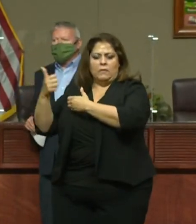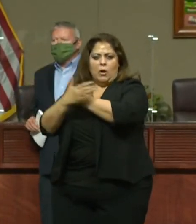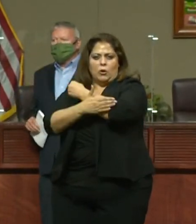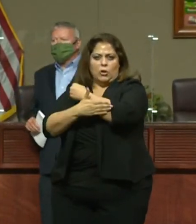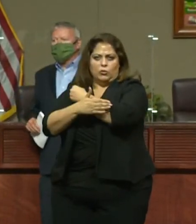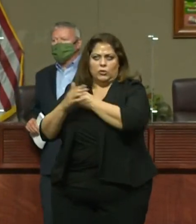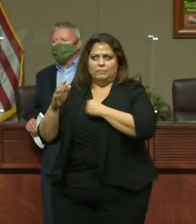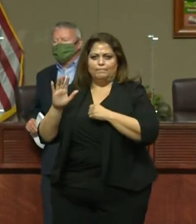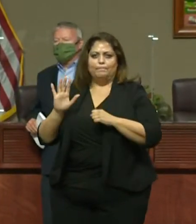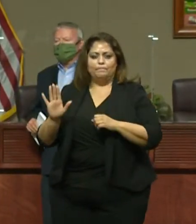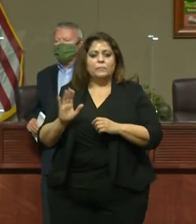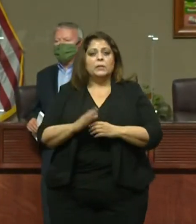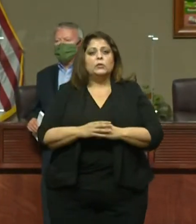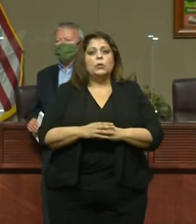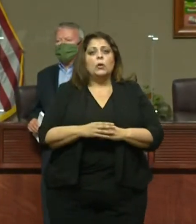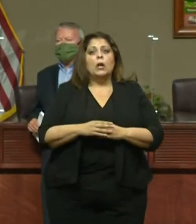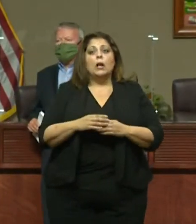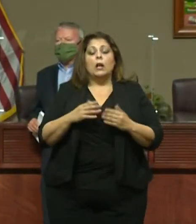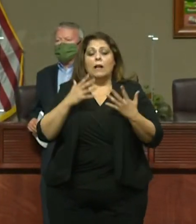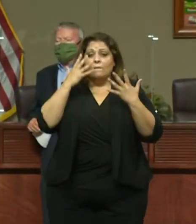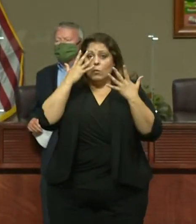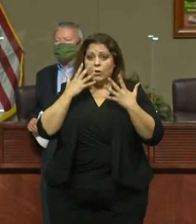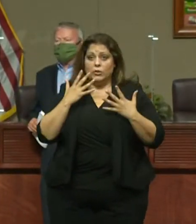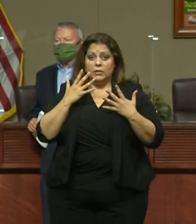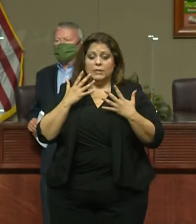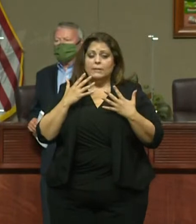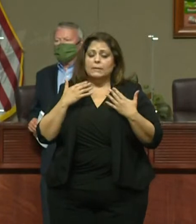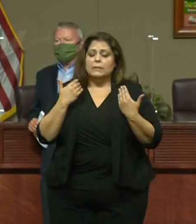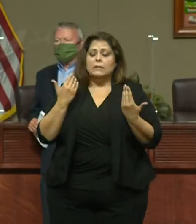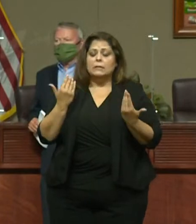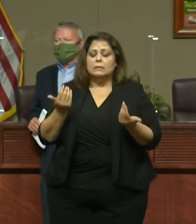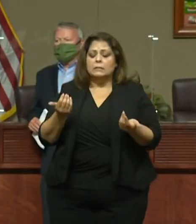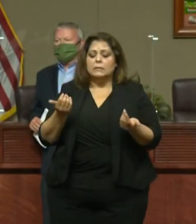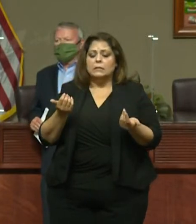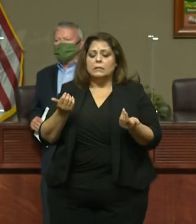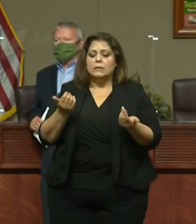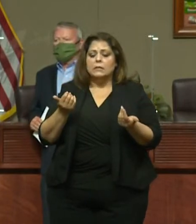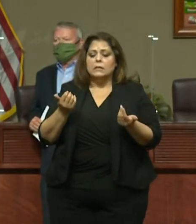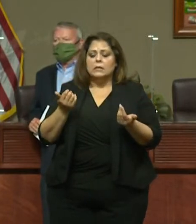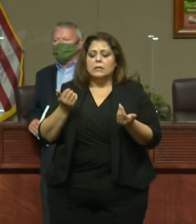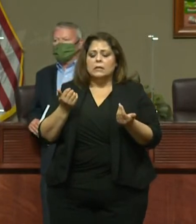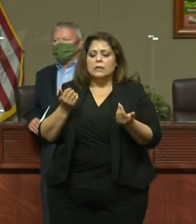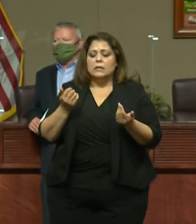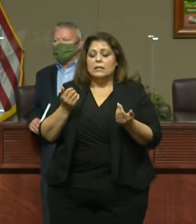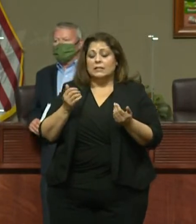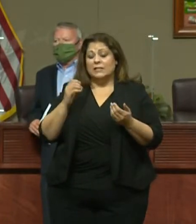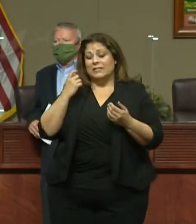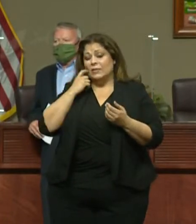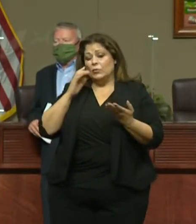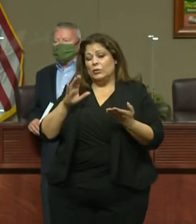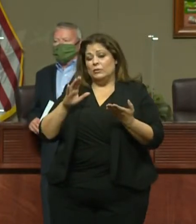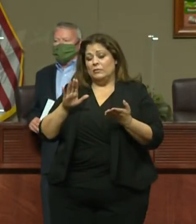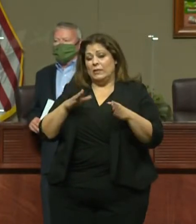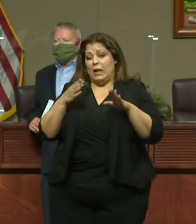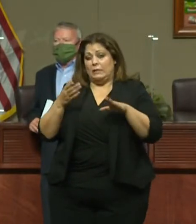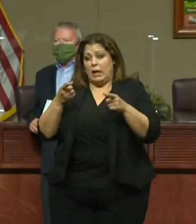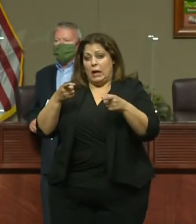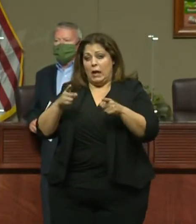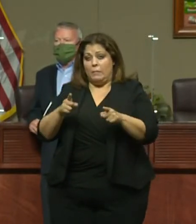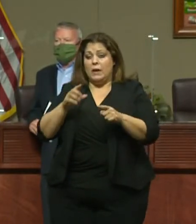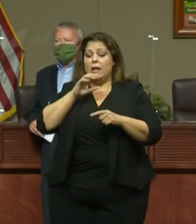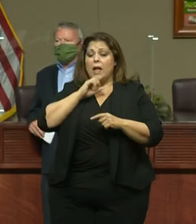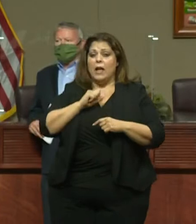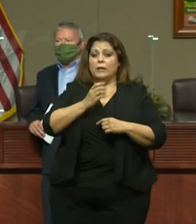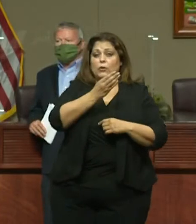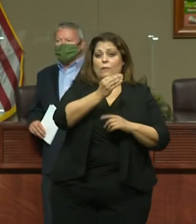Unfortunately, these deaths, since the last time we spoke, the age range was 40 to 90 years old, and the